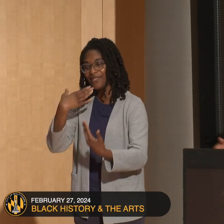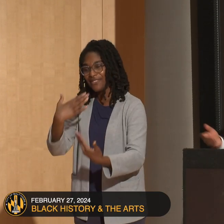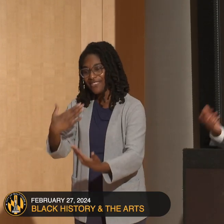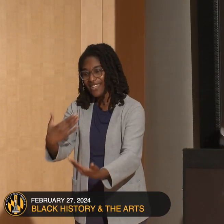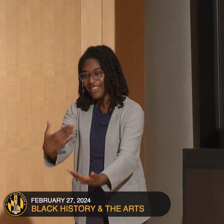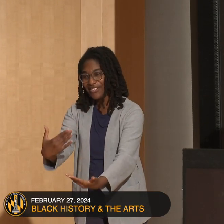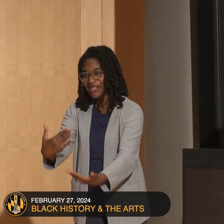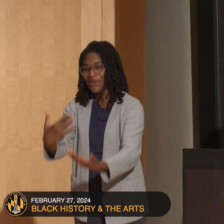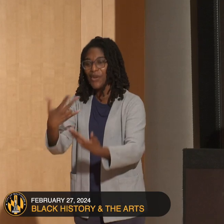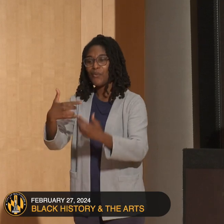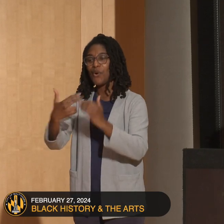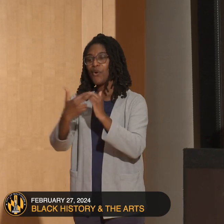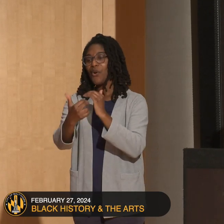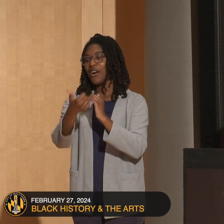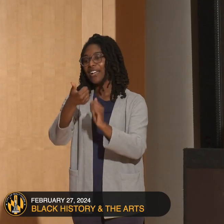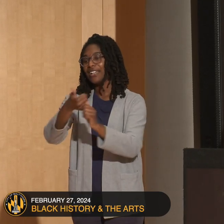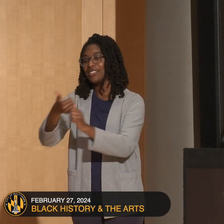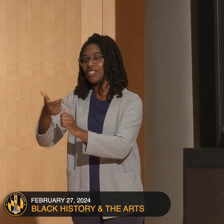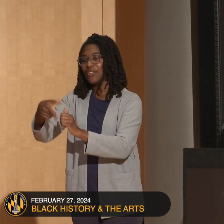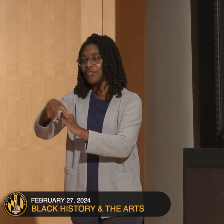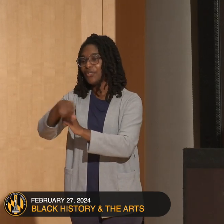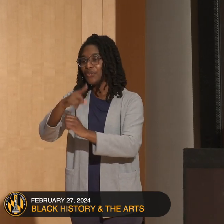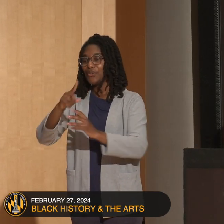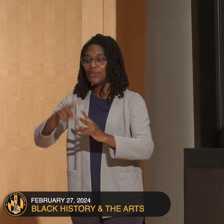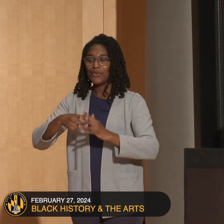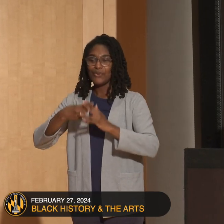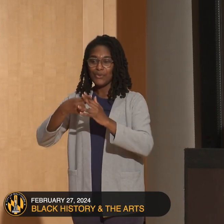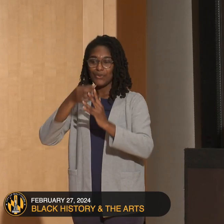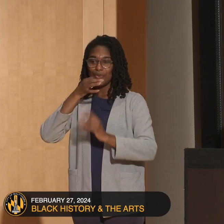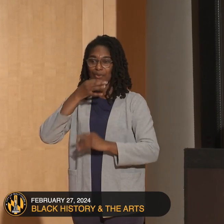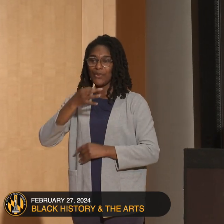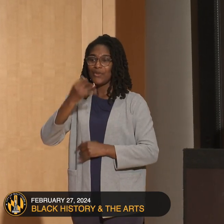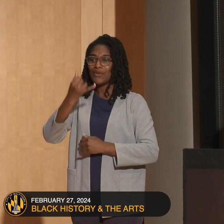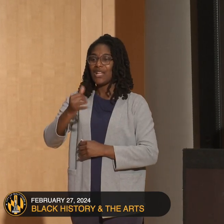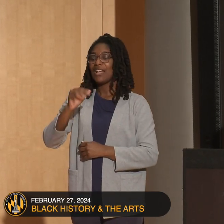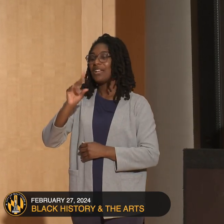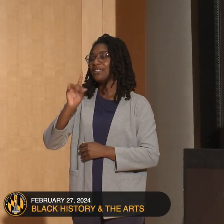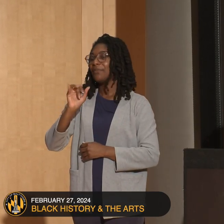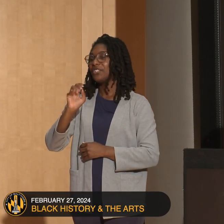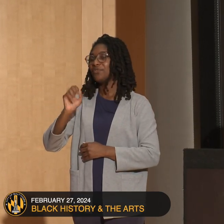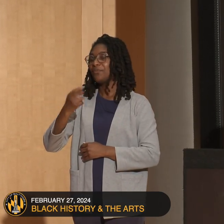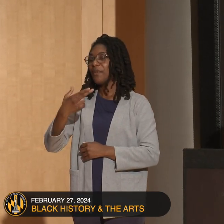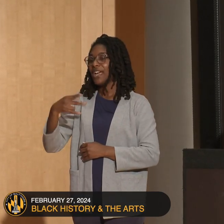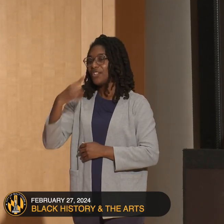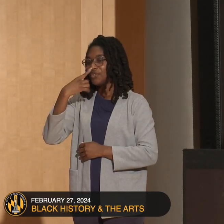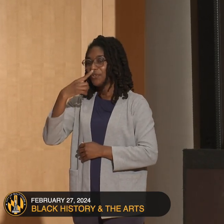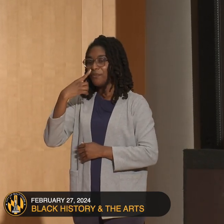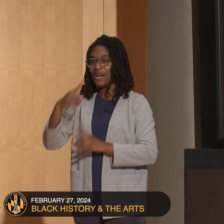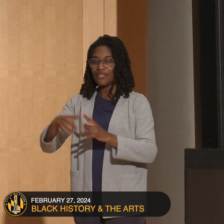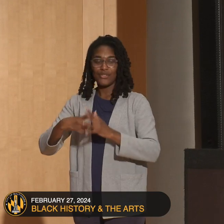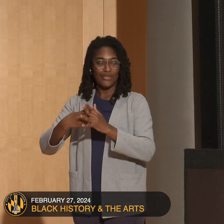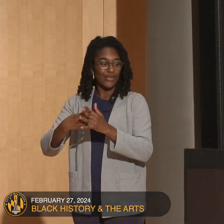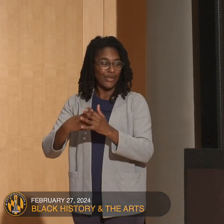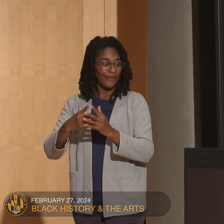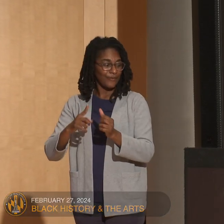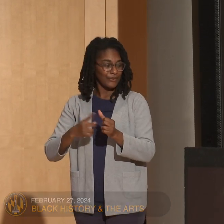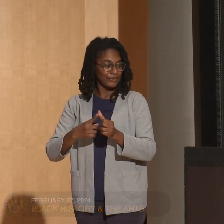you all up individually. Bishme, we're going to start with you first. Come on up.